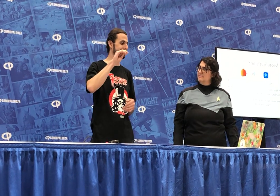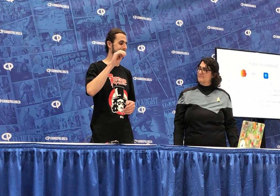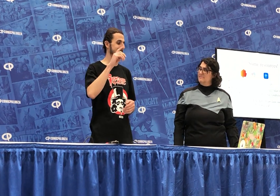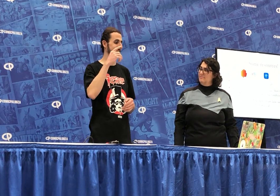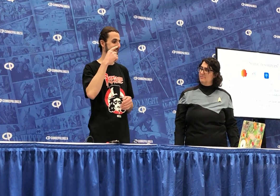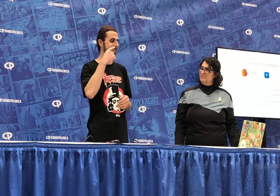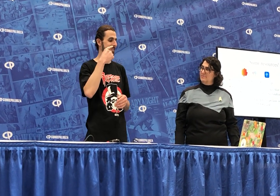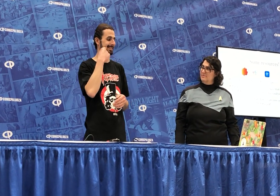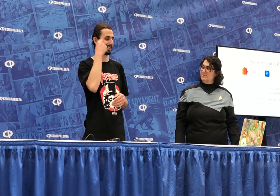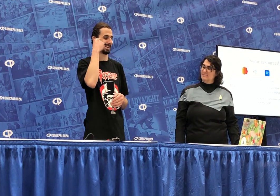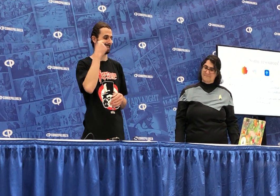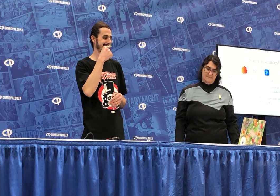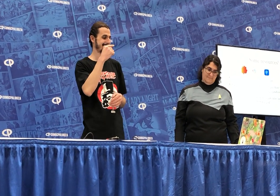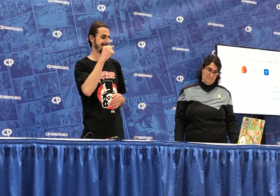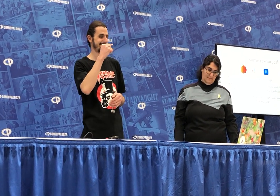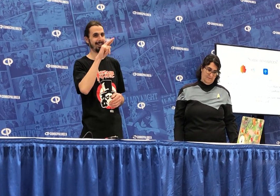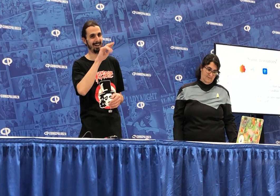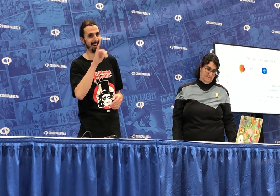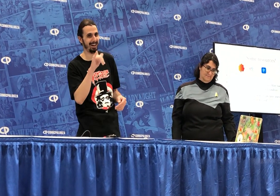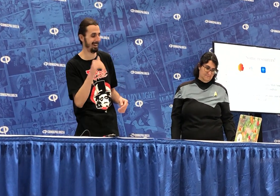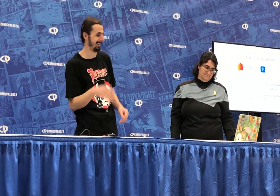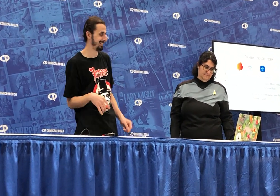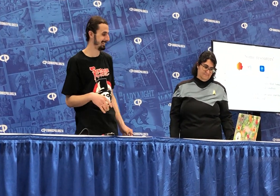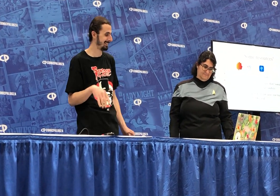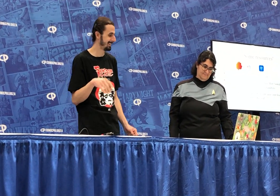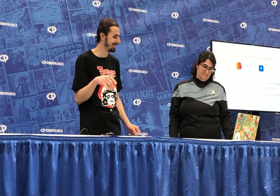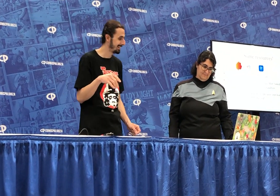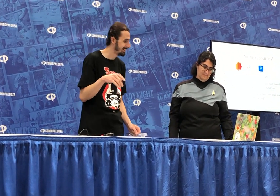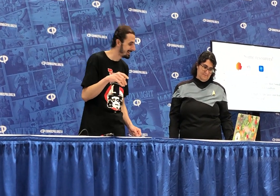There's a person called Some Deaf Guy. You can look that up.